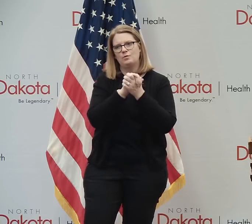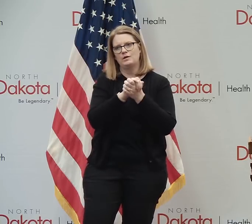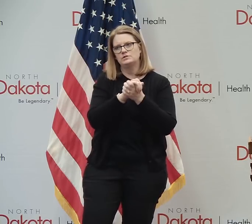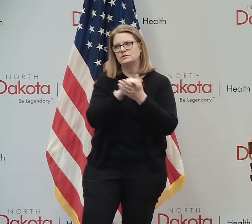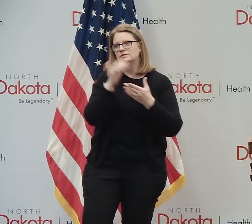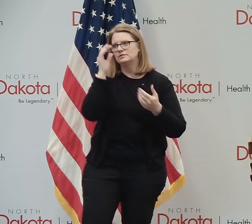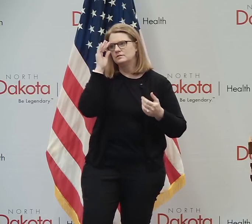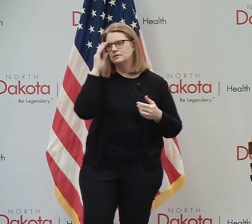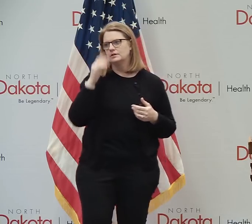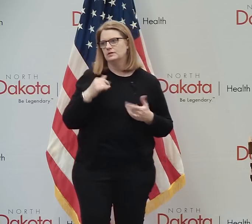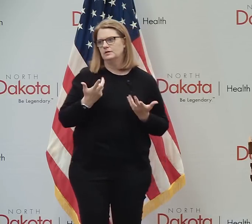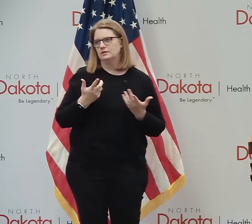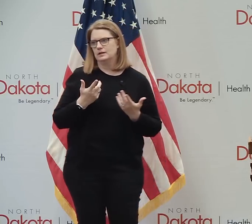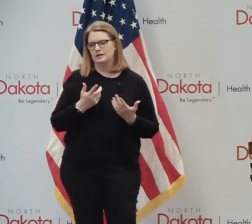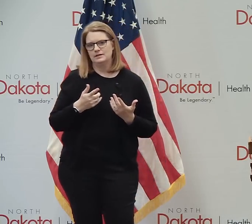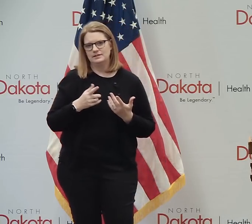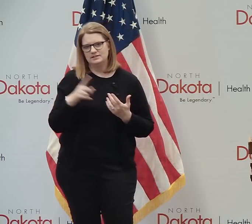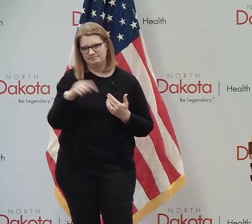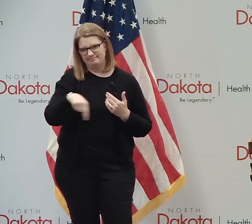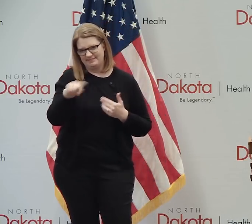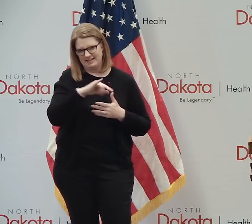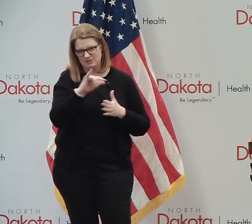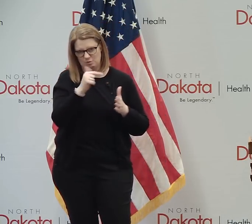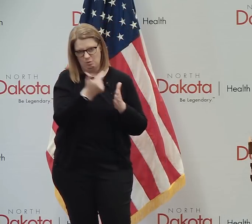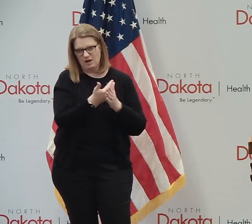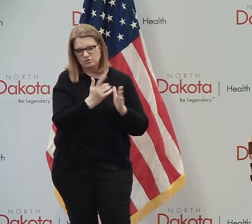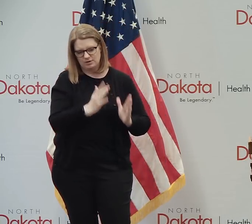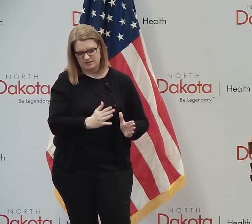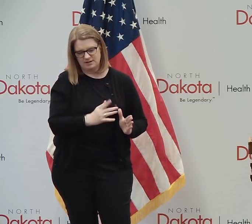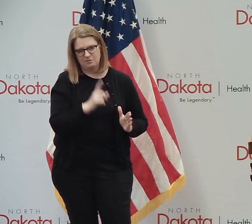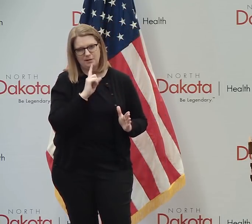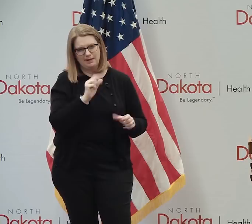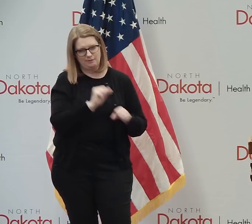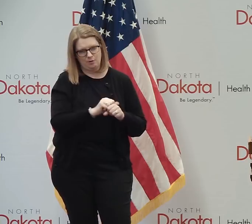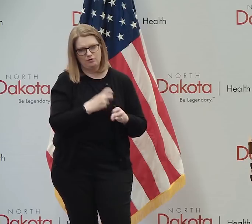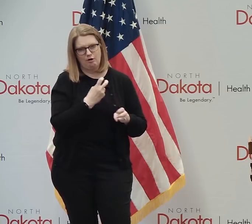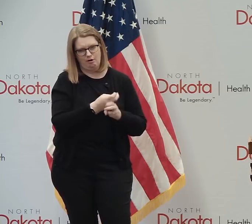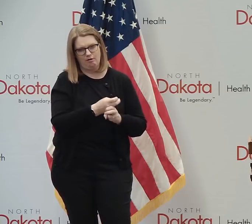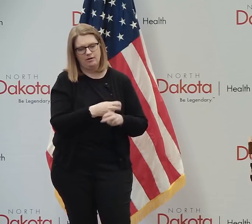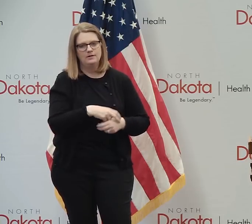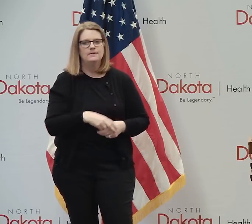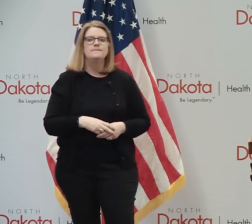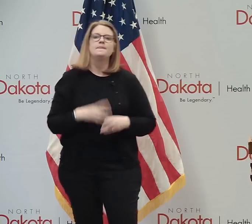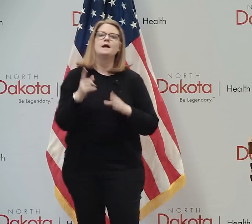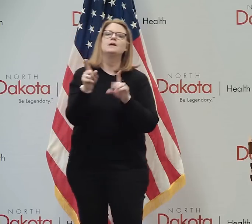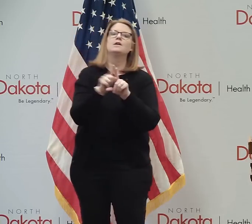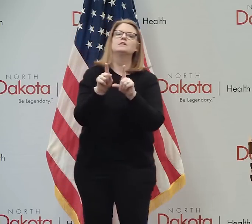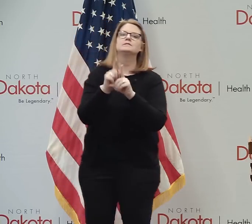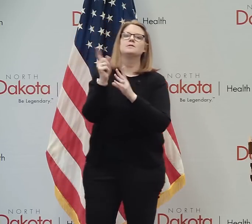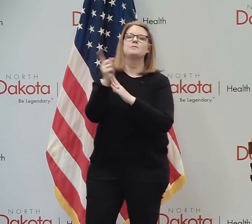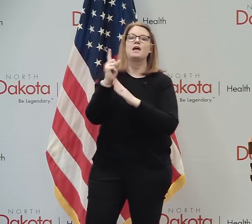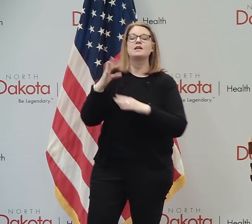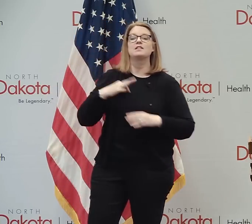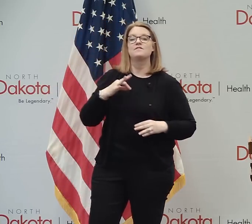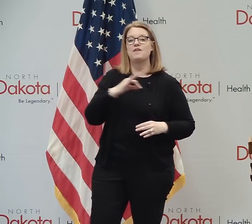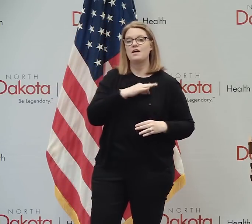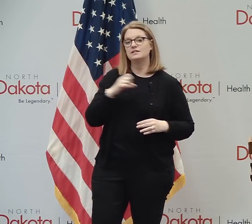congratulations with these hardworking graduates. And I want to also take a moment and thank all of the faculty and